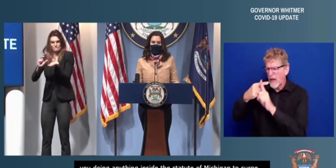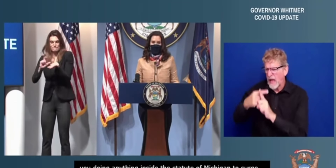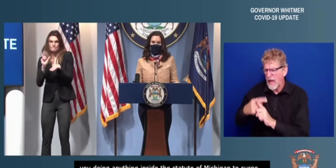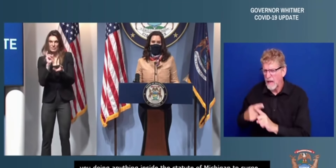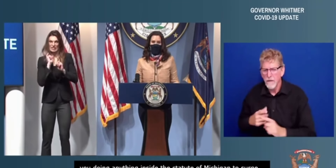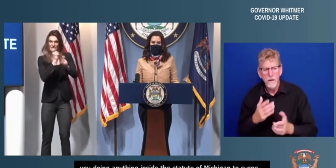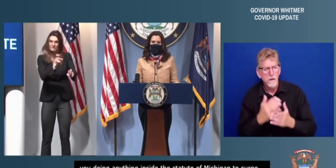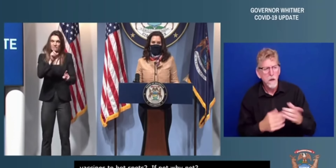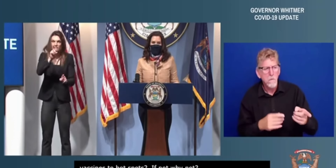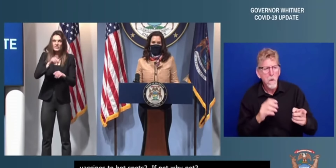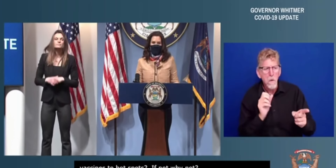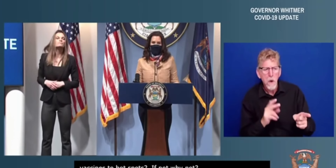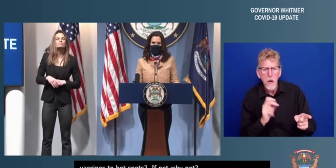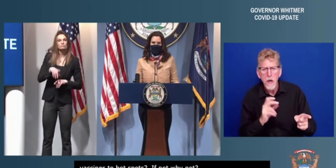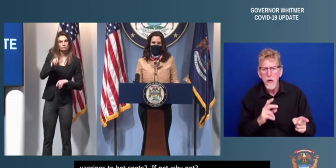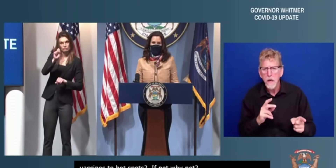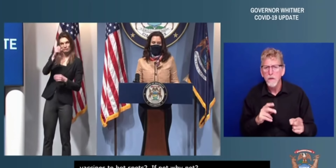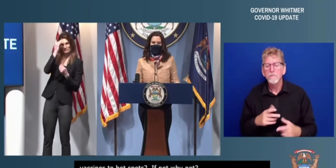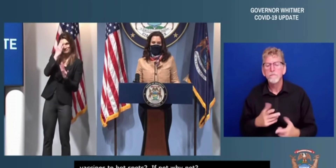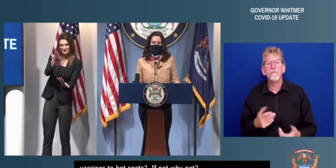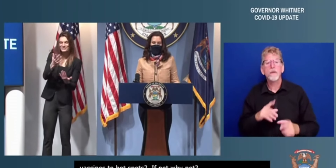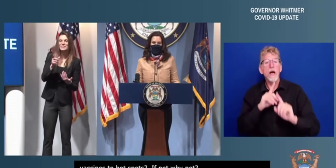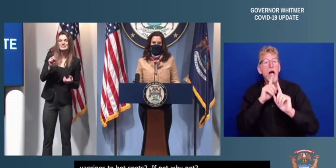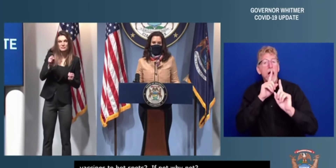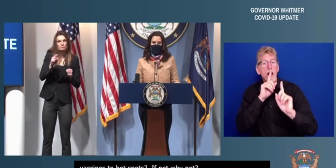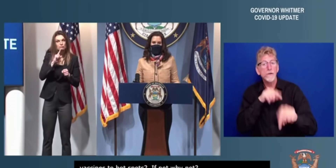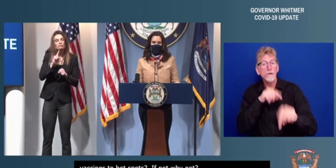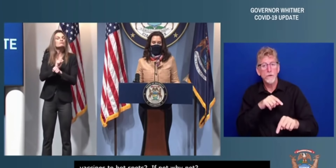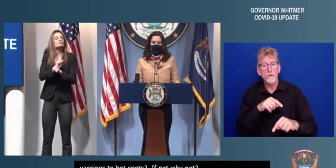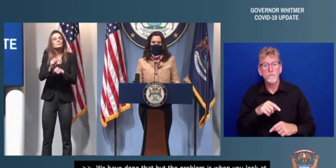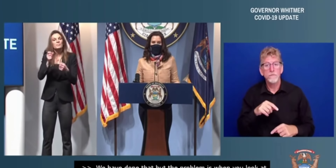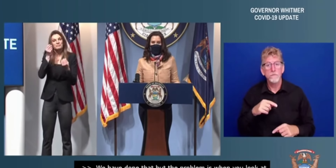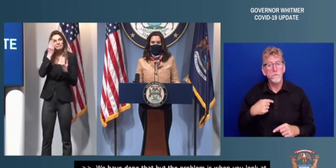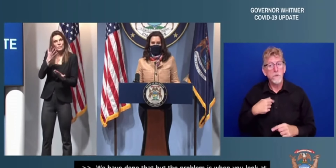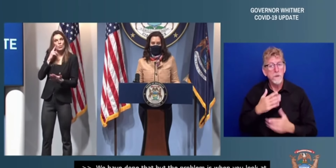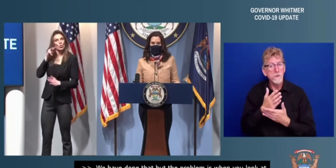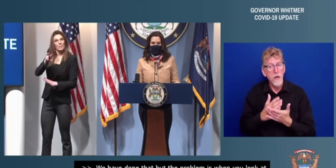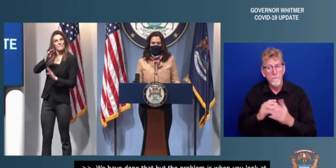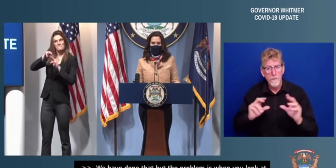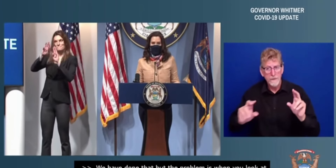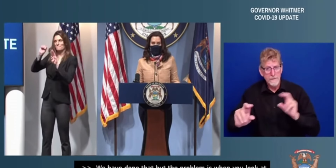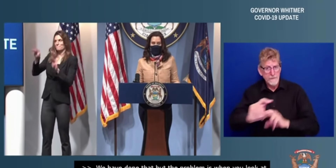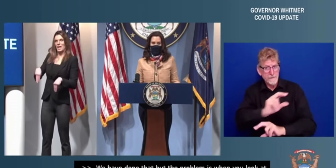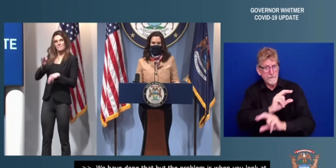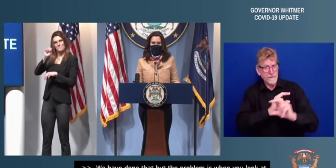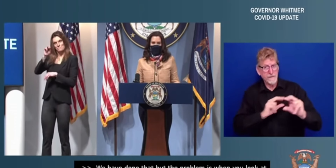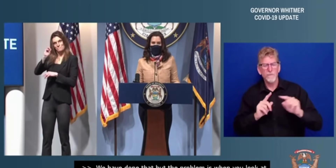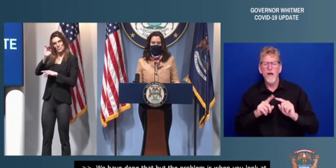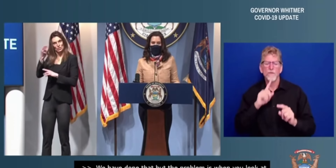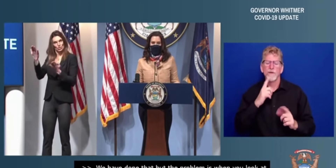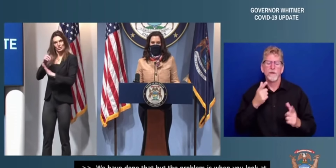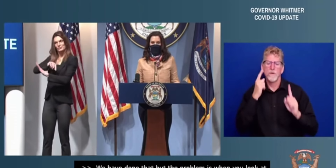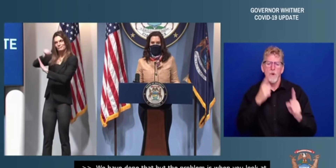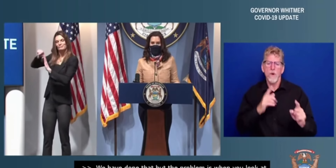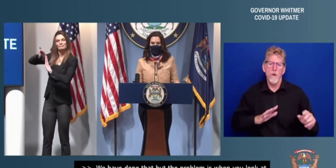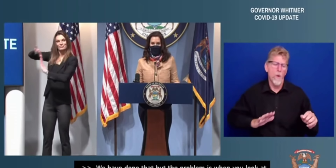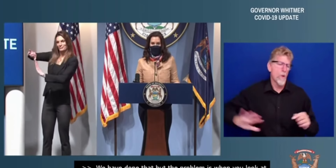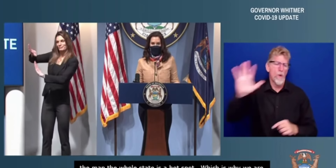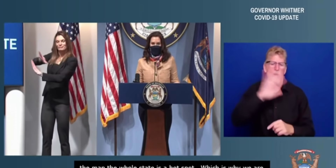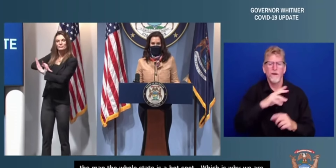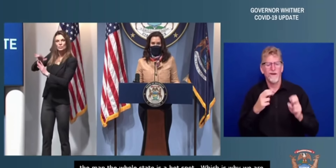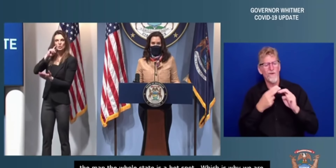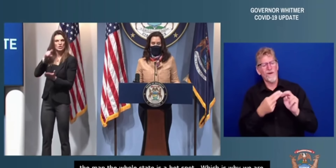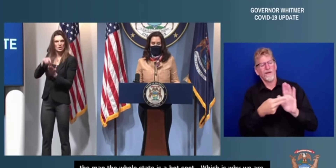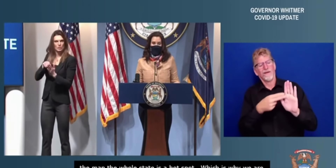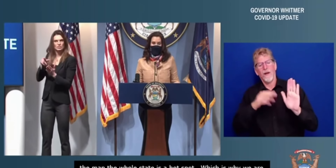look at the map, the whole state is a hotspot. And that's precisely why we're making the case that we should have a surge strategy